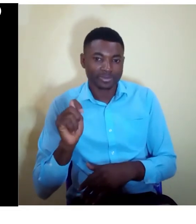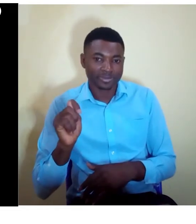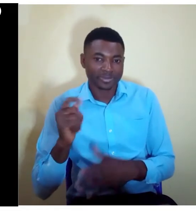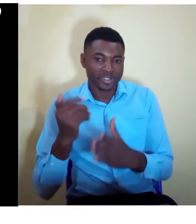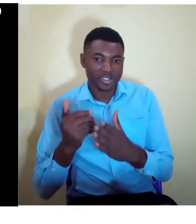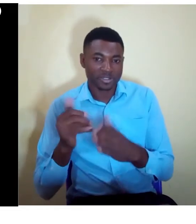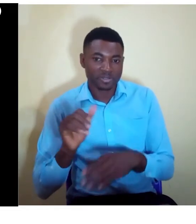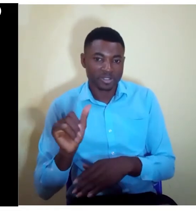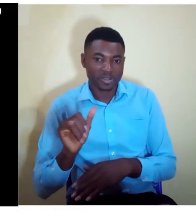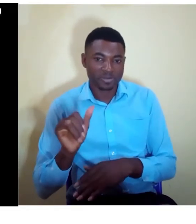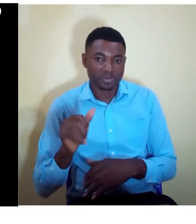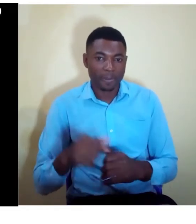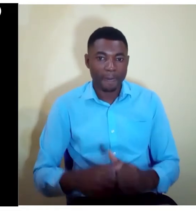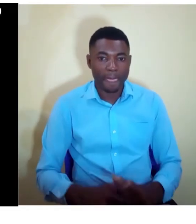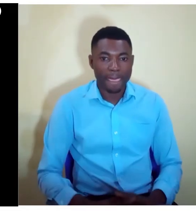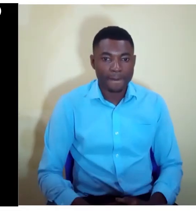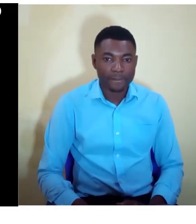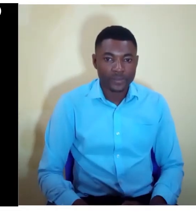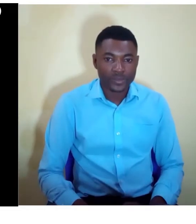similar.